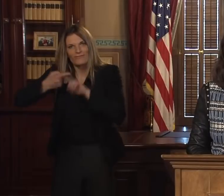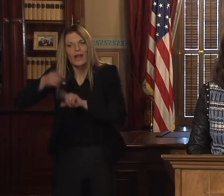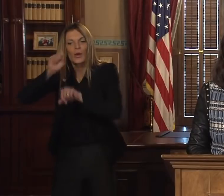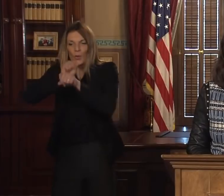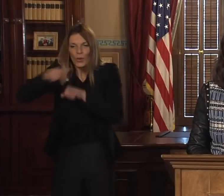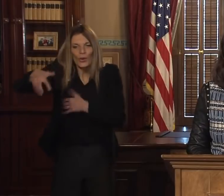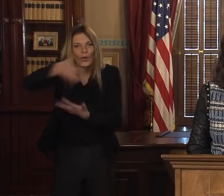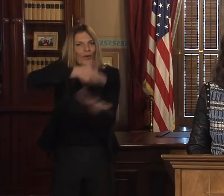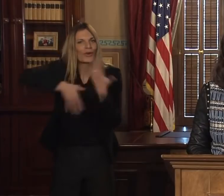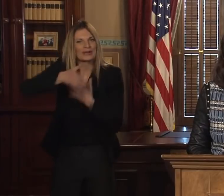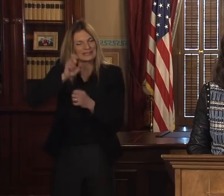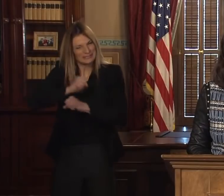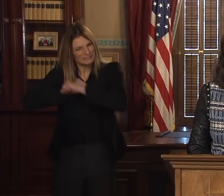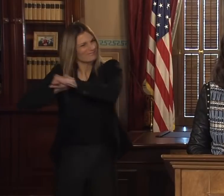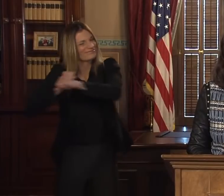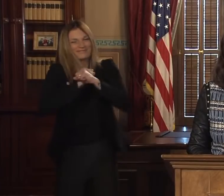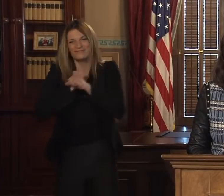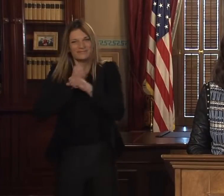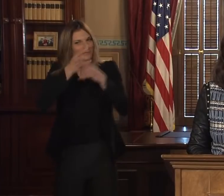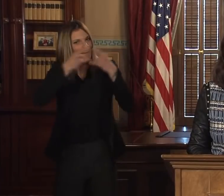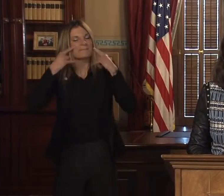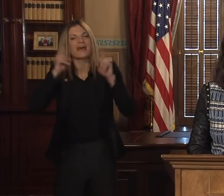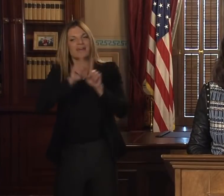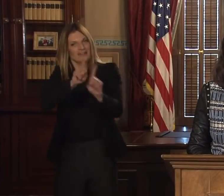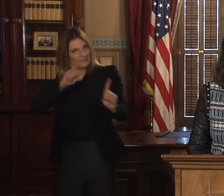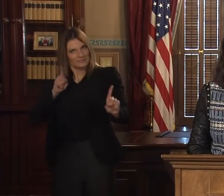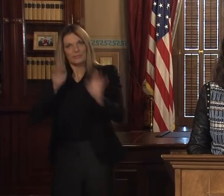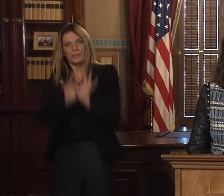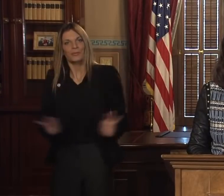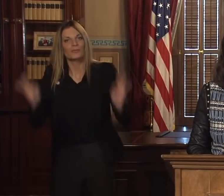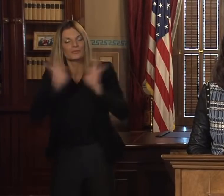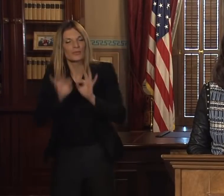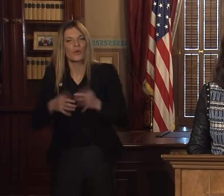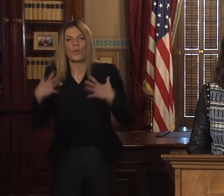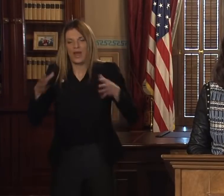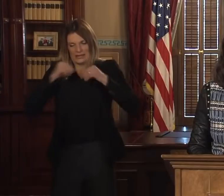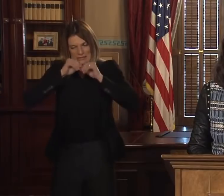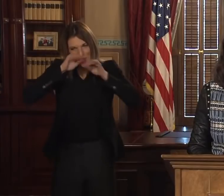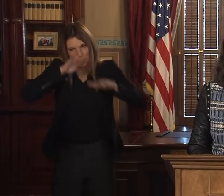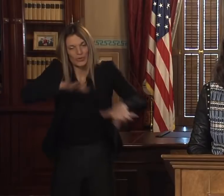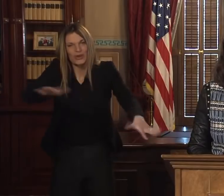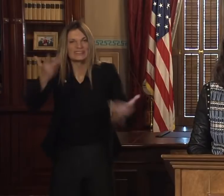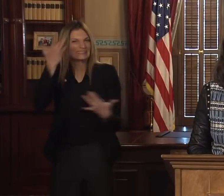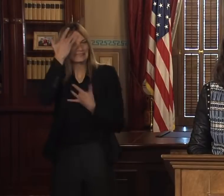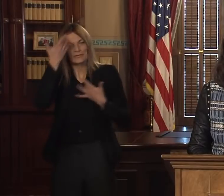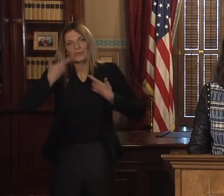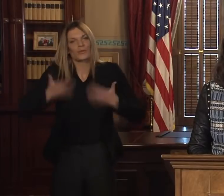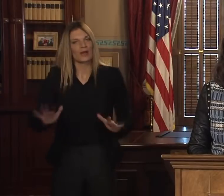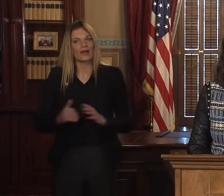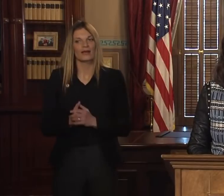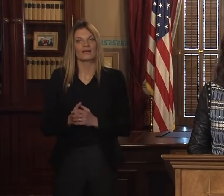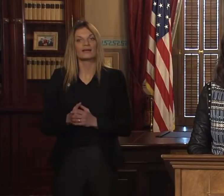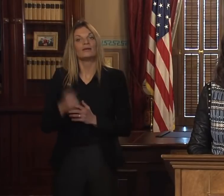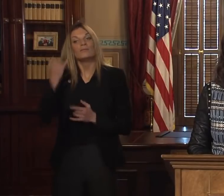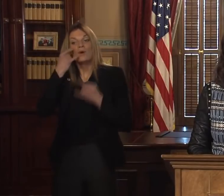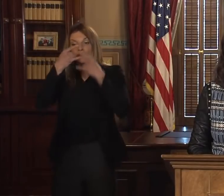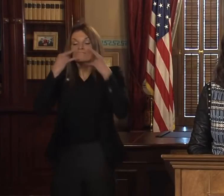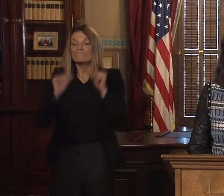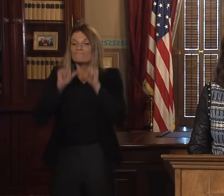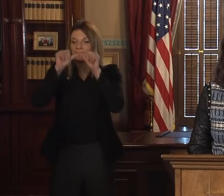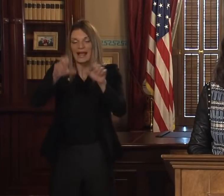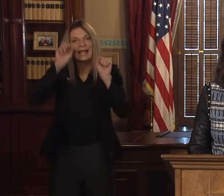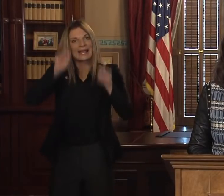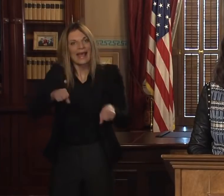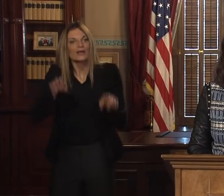society. It'll help us keep our schools open and allow our businesses to succeed. And at this